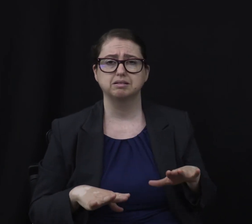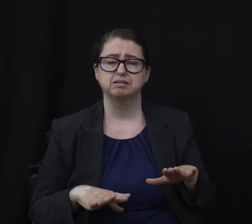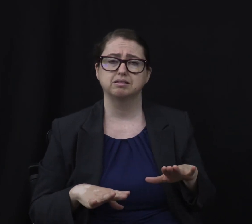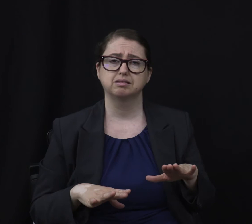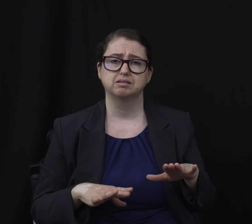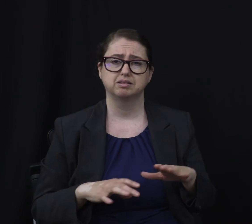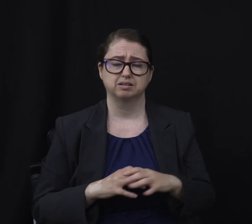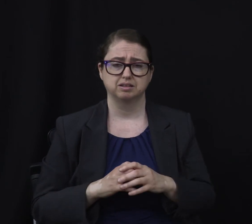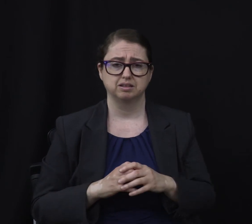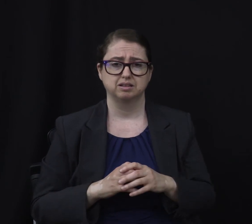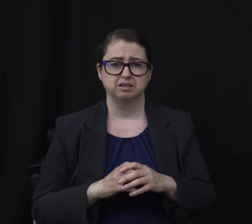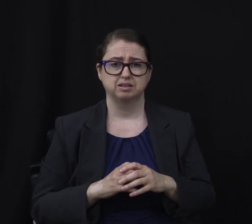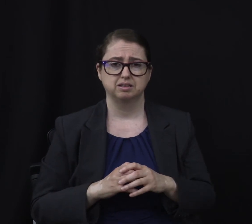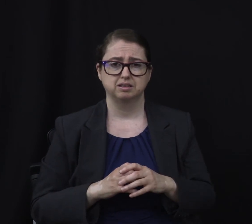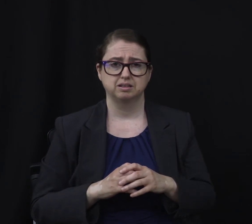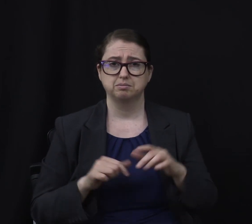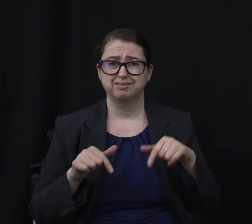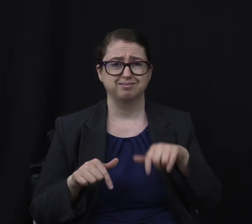But this is no real peace.